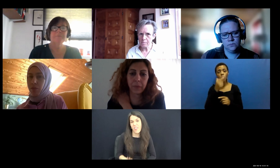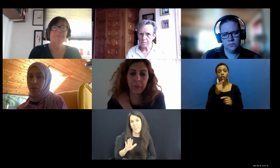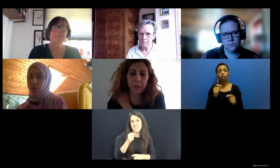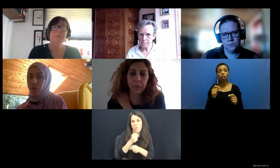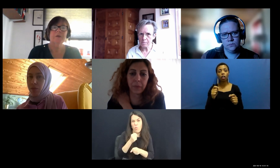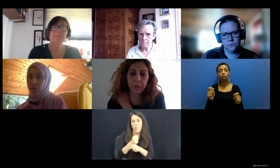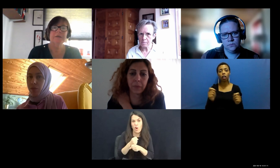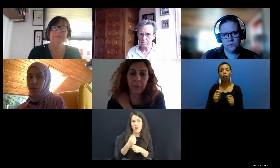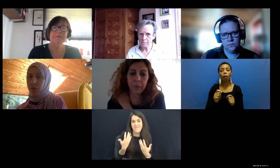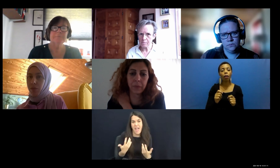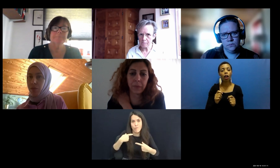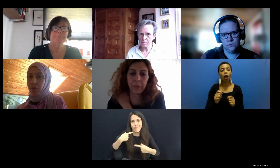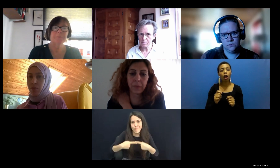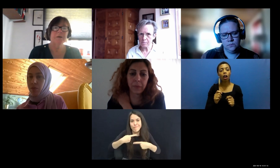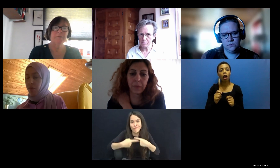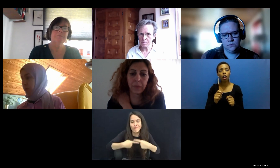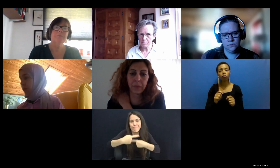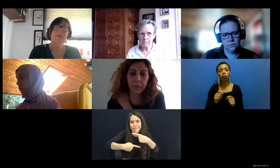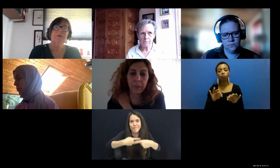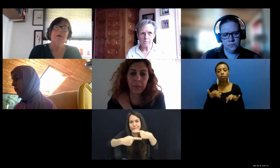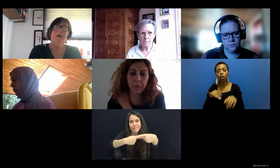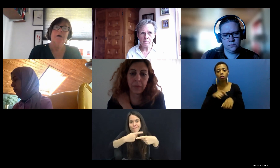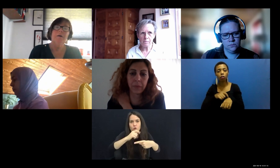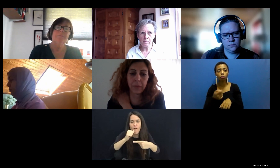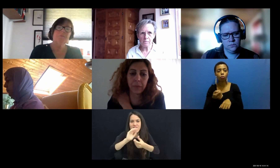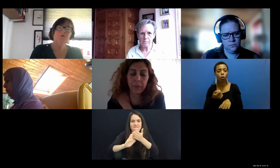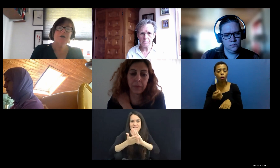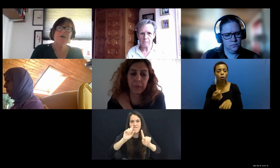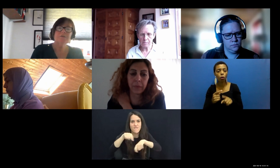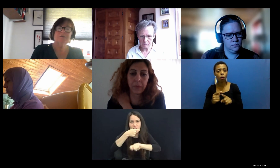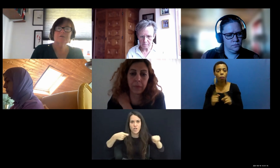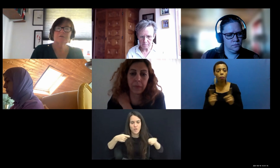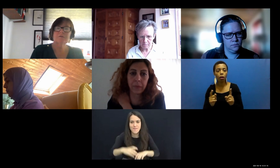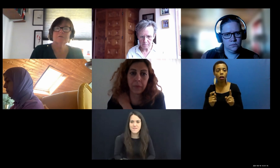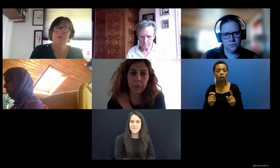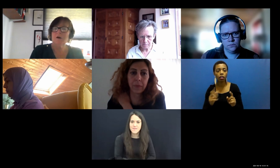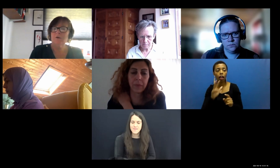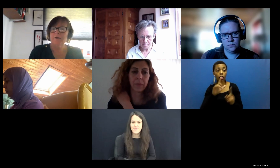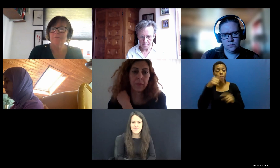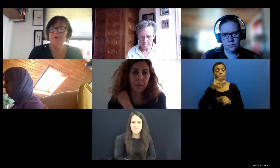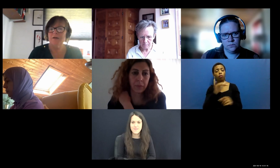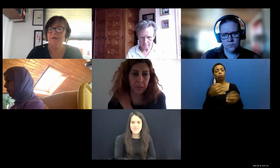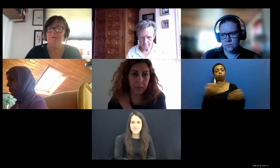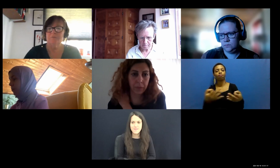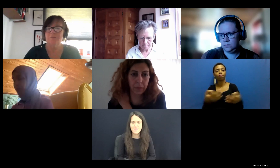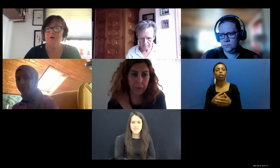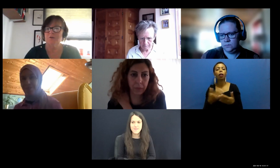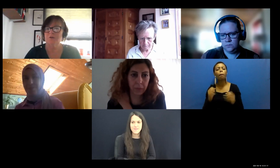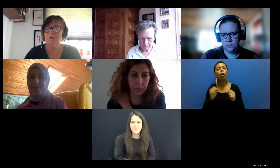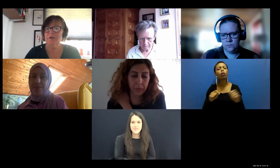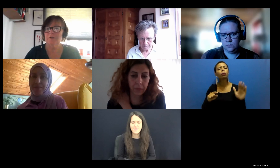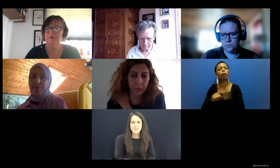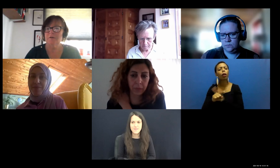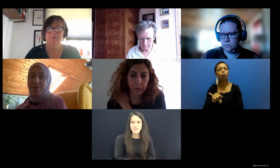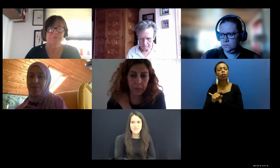be completed. Yeah. Could I ask? Okay, finally, we've